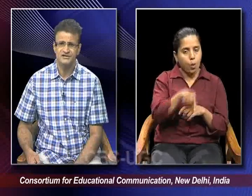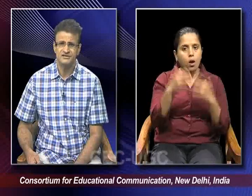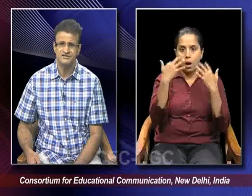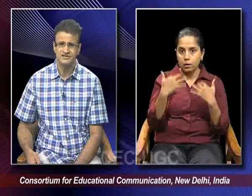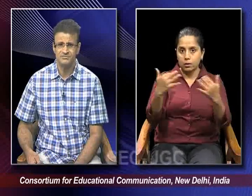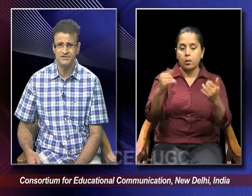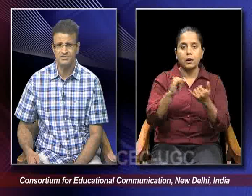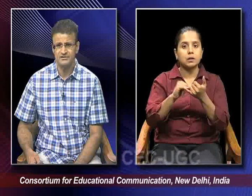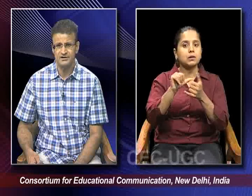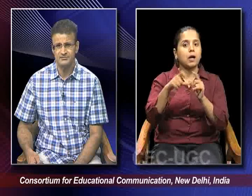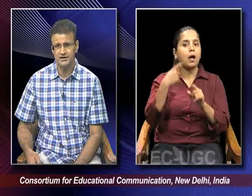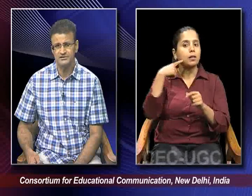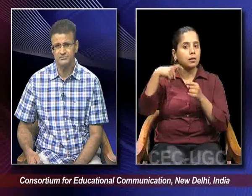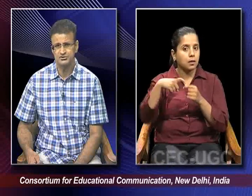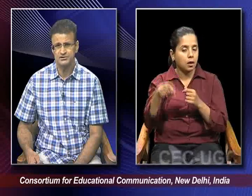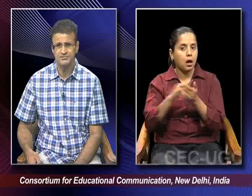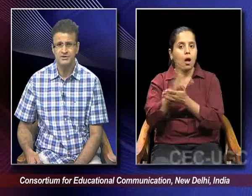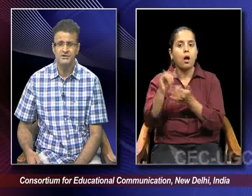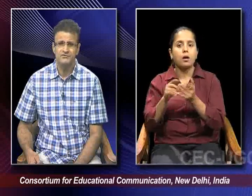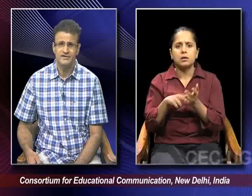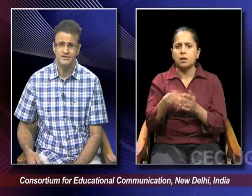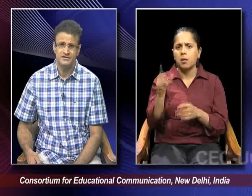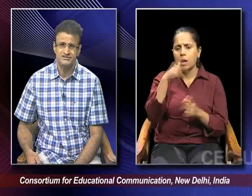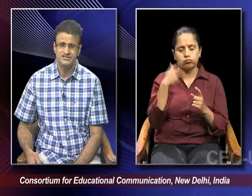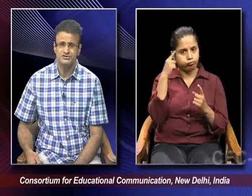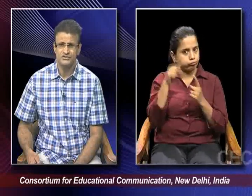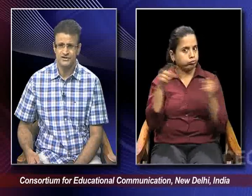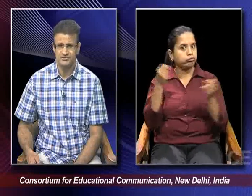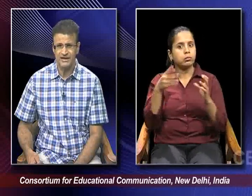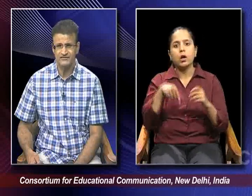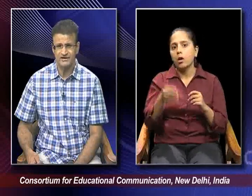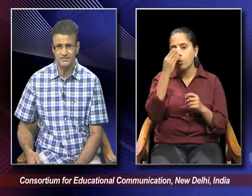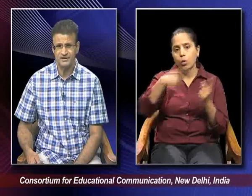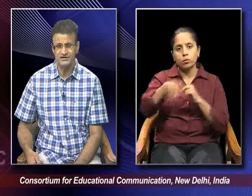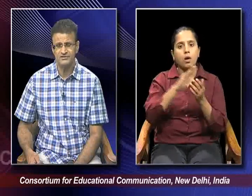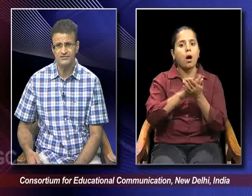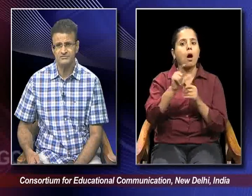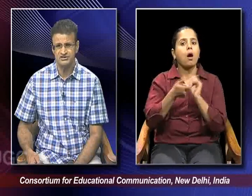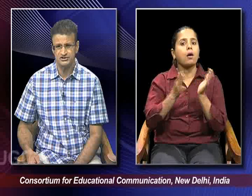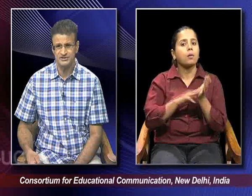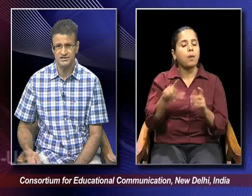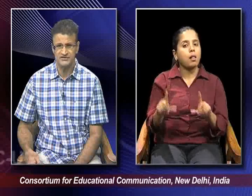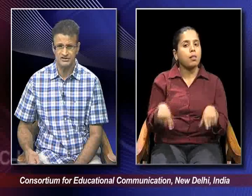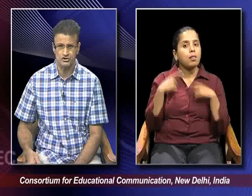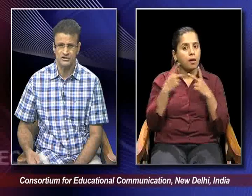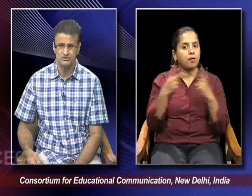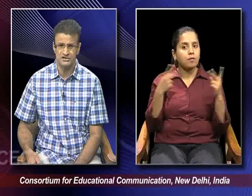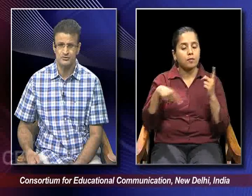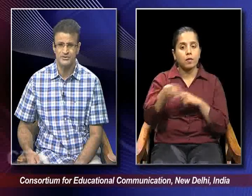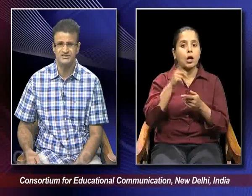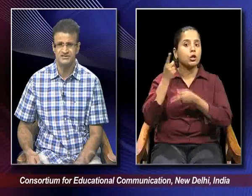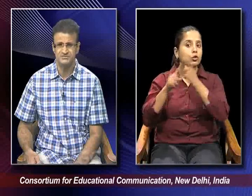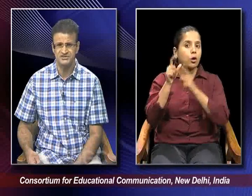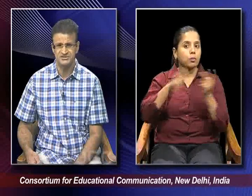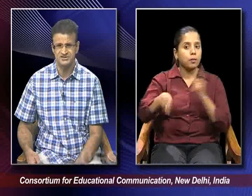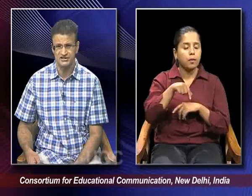great resentment among the Muslim, where scenes of haram life are depicted in films, and especially when historic Muslim